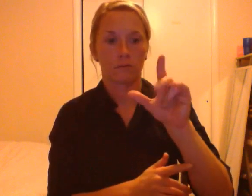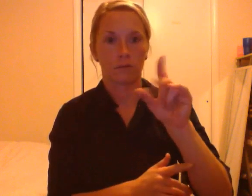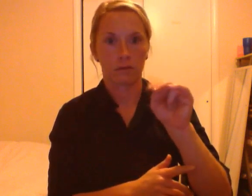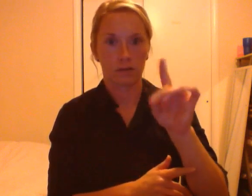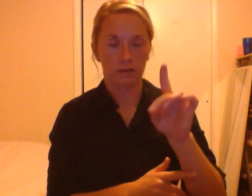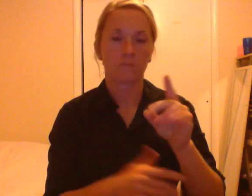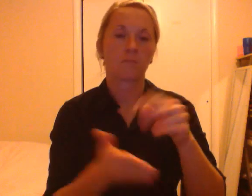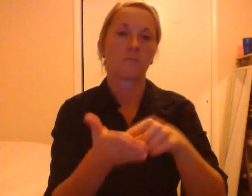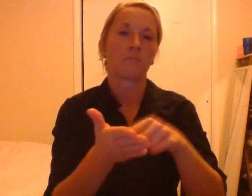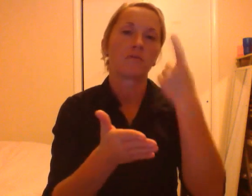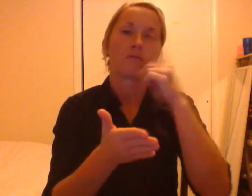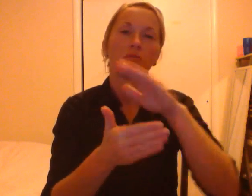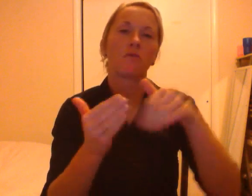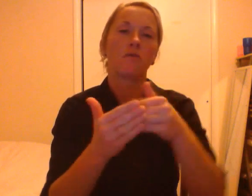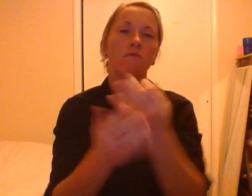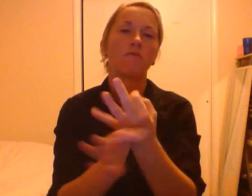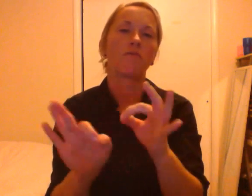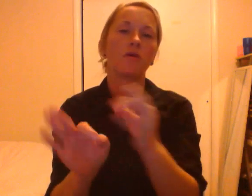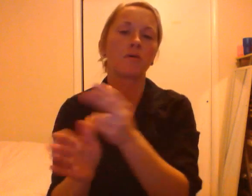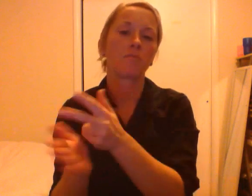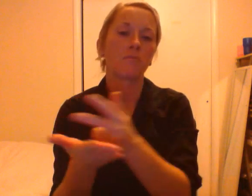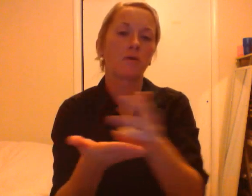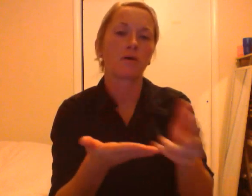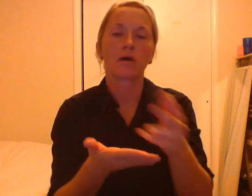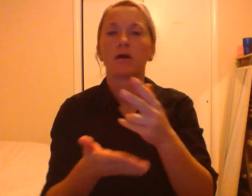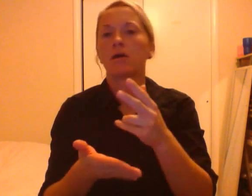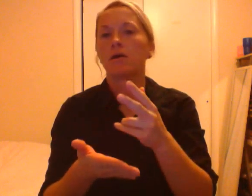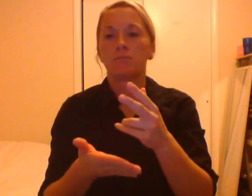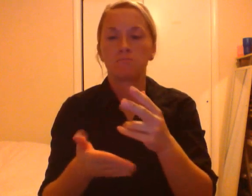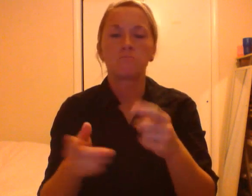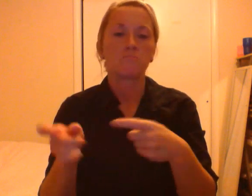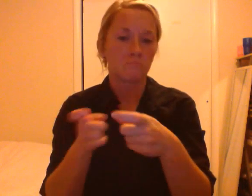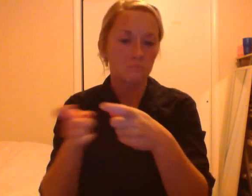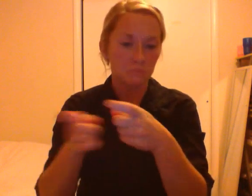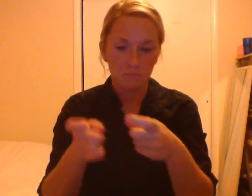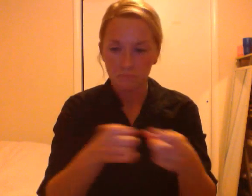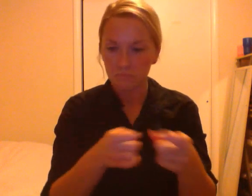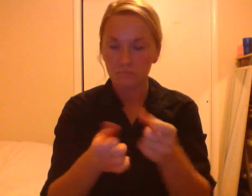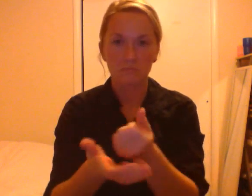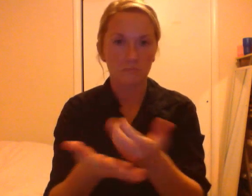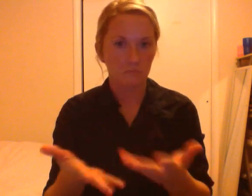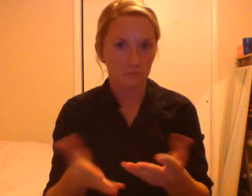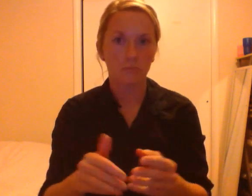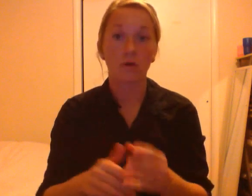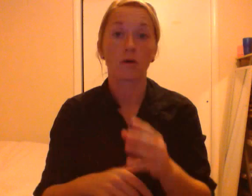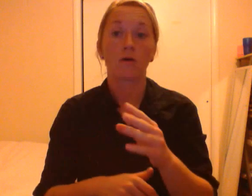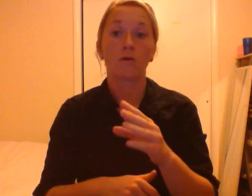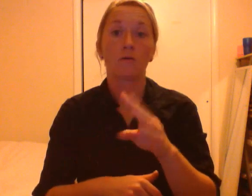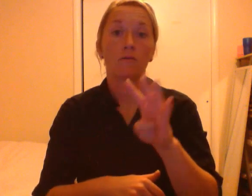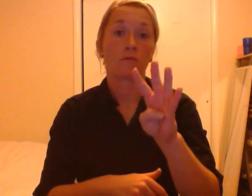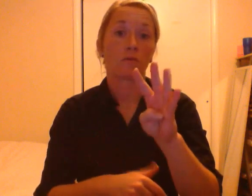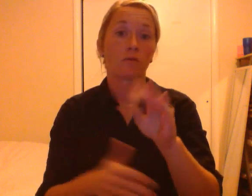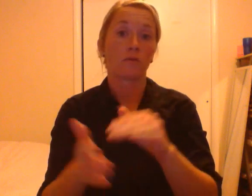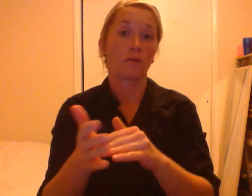that surrounds it. It basically maintains it. And there's $4.40 per thousand, which is charged as